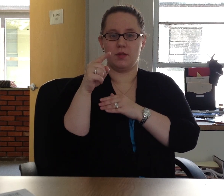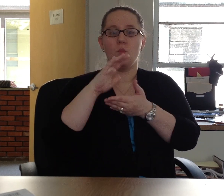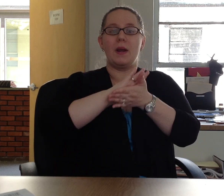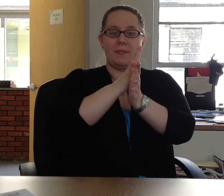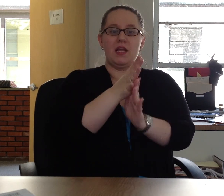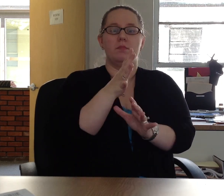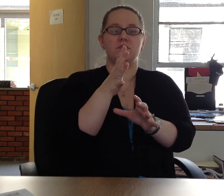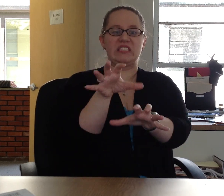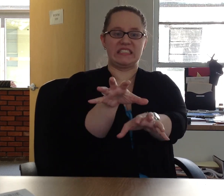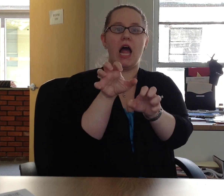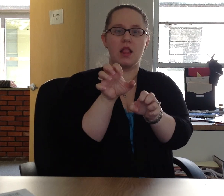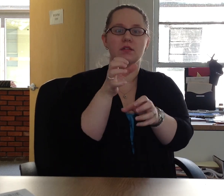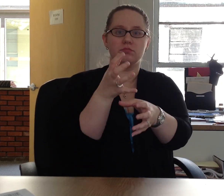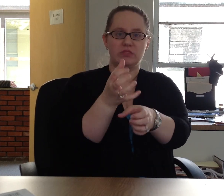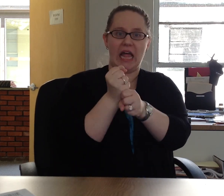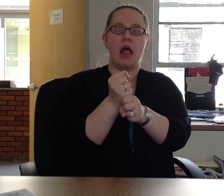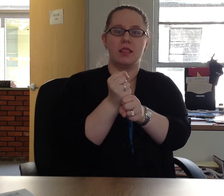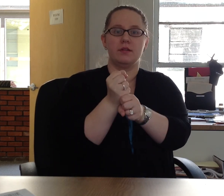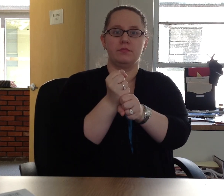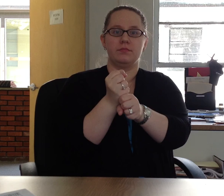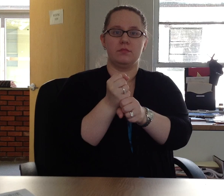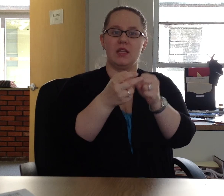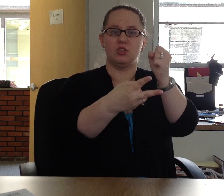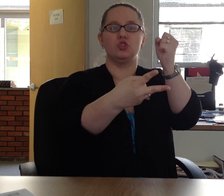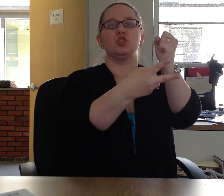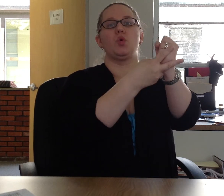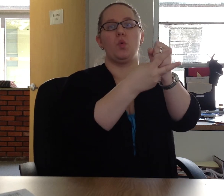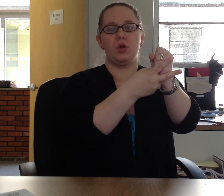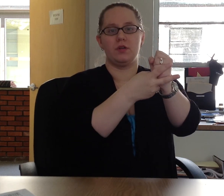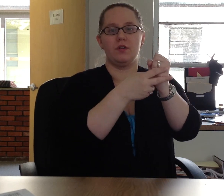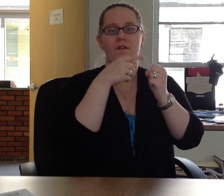and stored in a temperature for 15